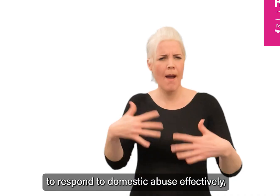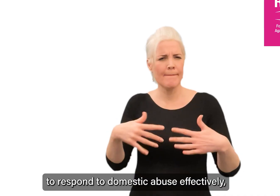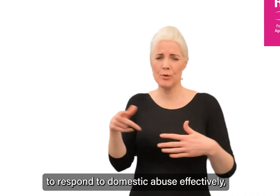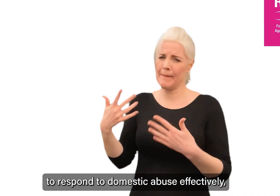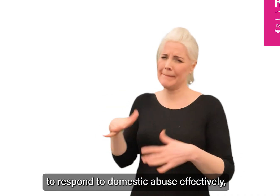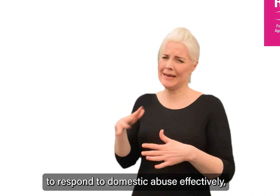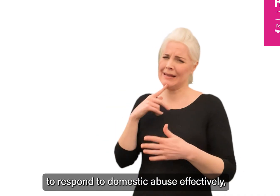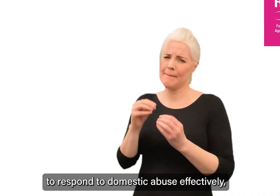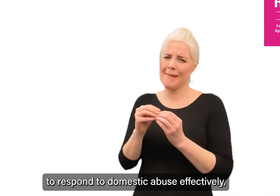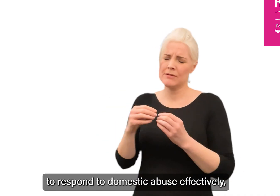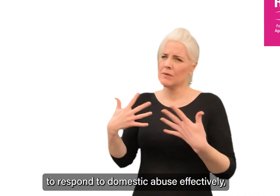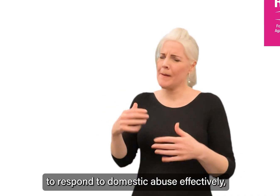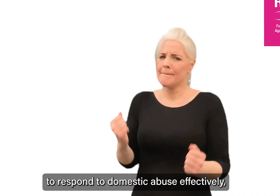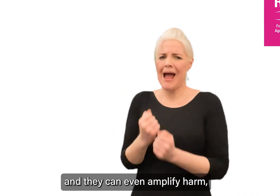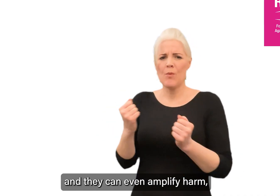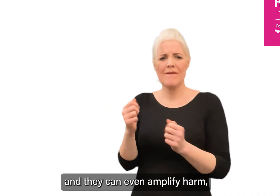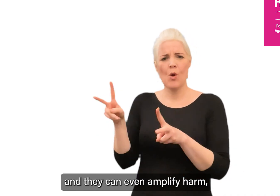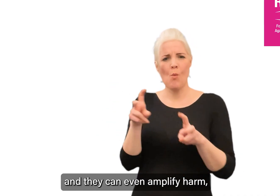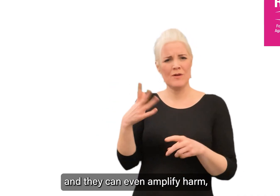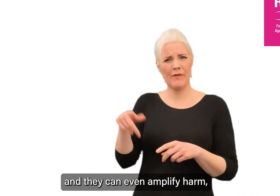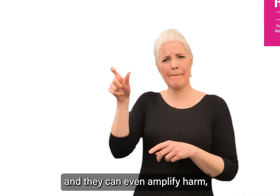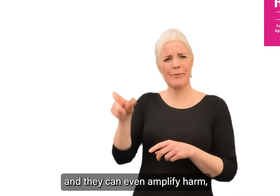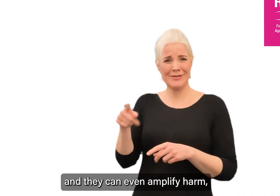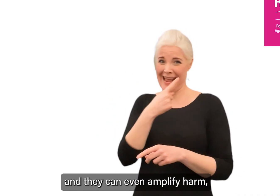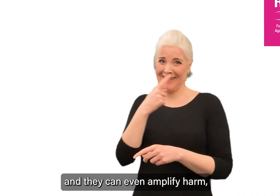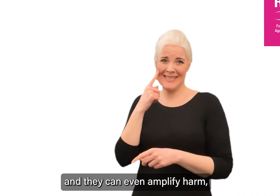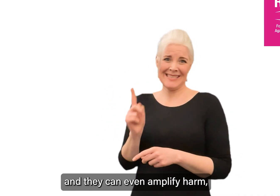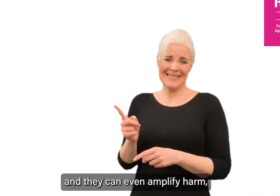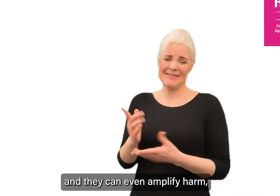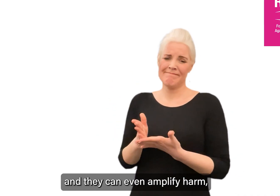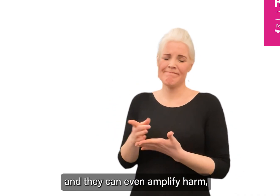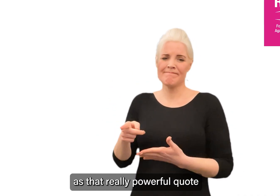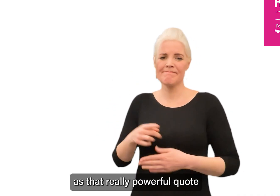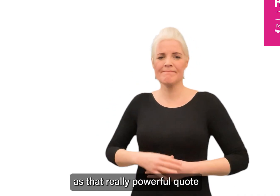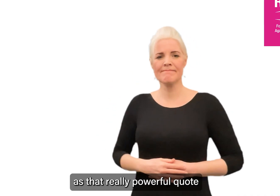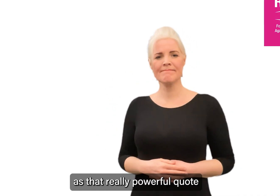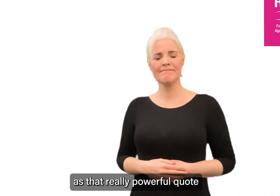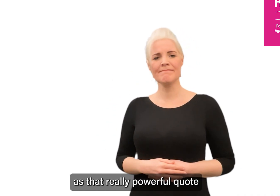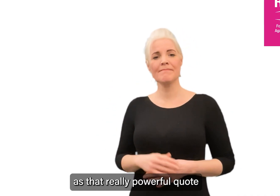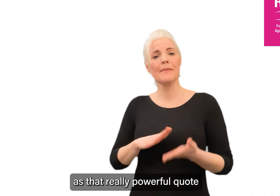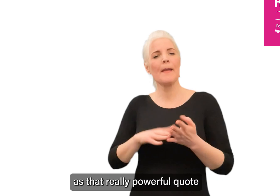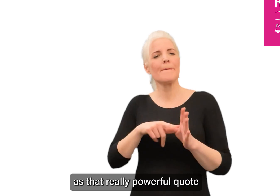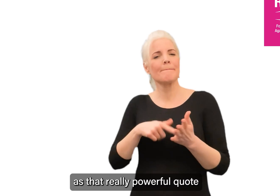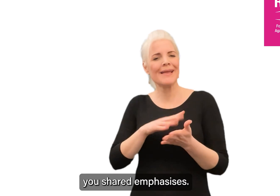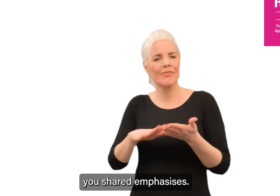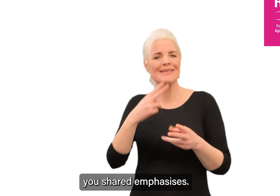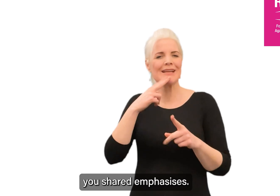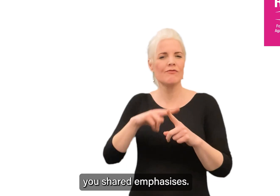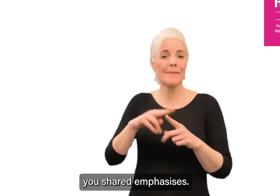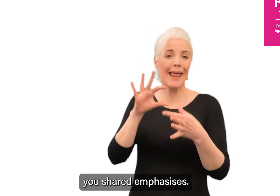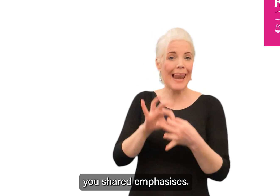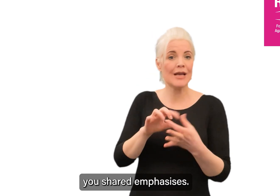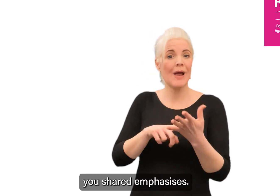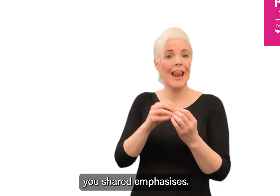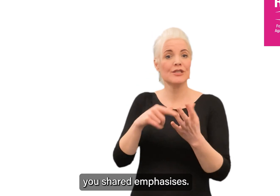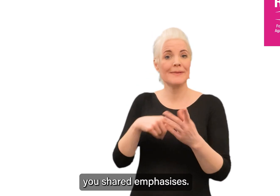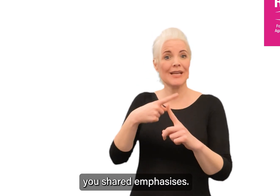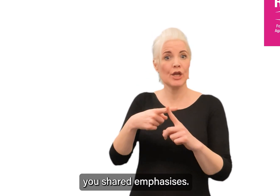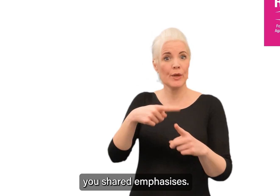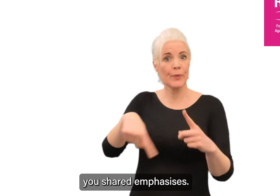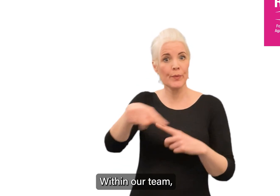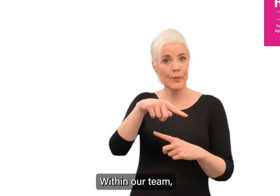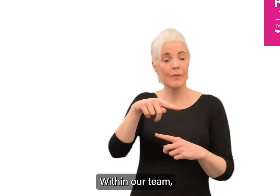to domestic abuse effectively. And they can even amplify harm, as that really powerful quote you shared